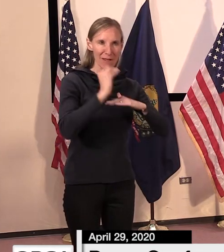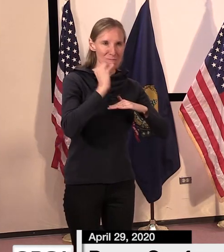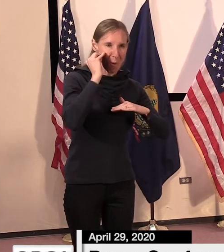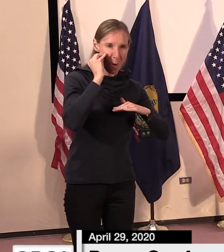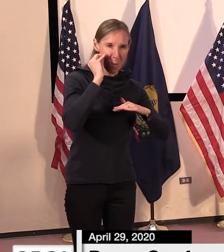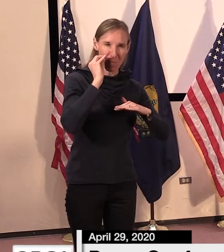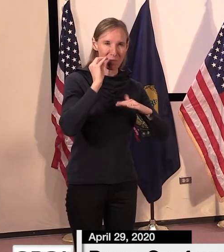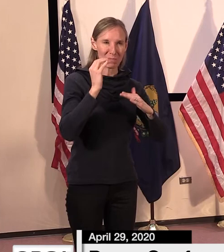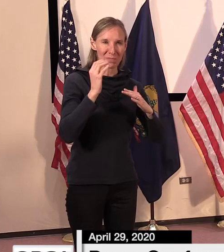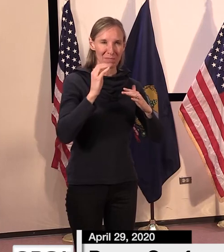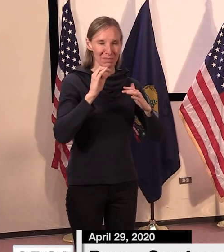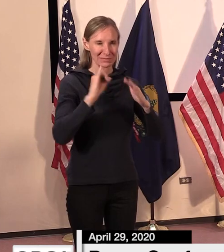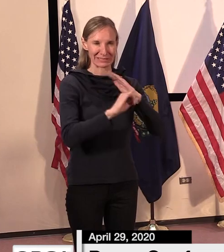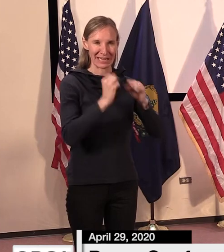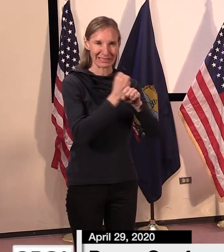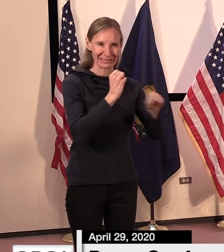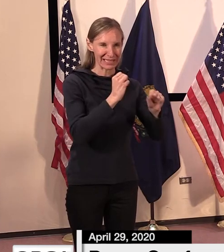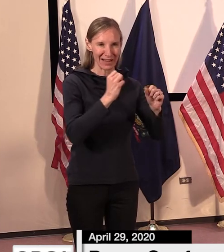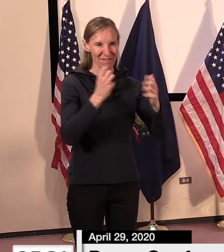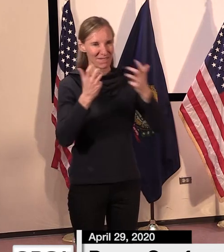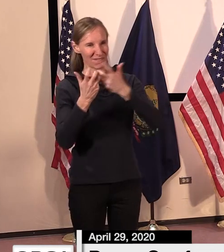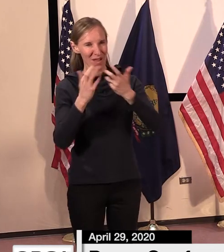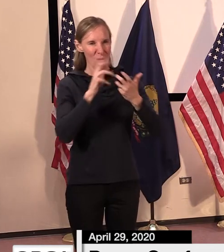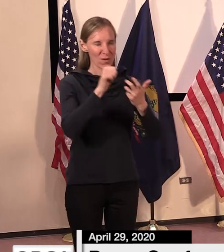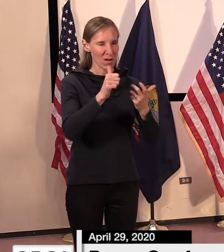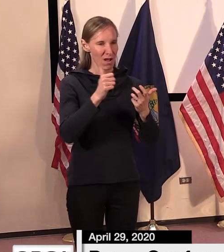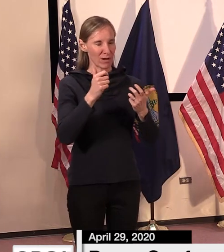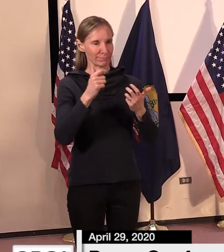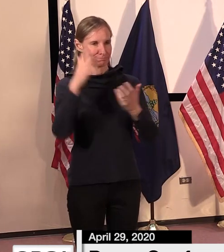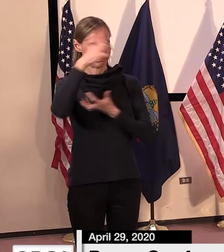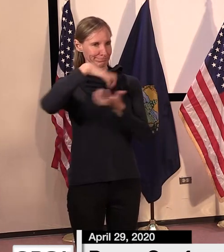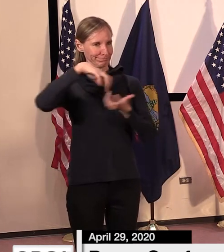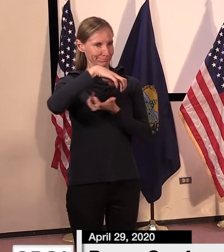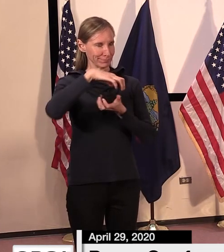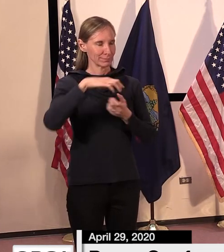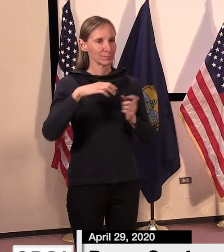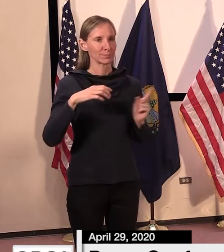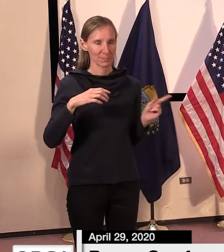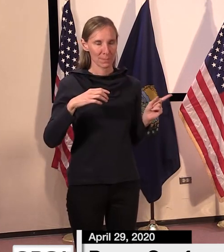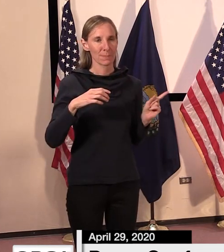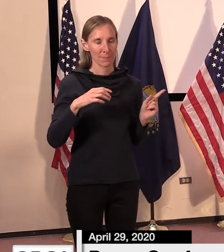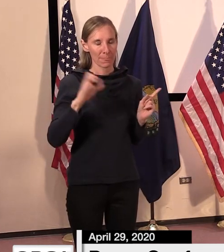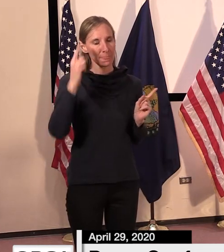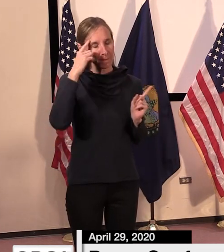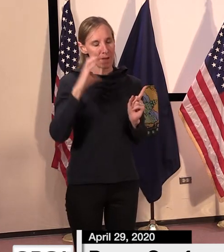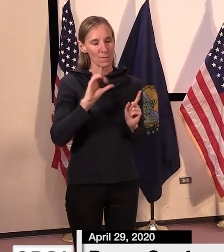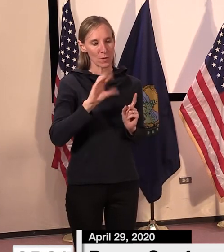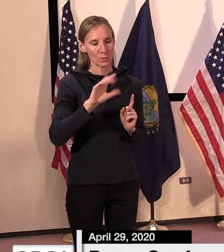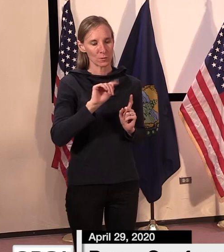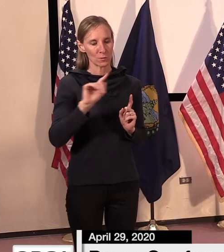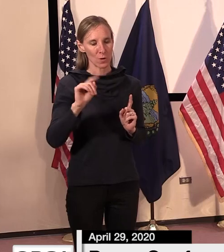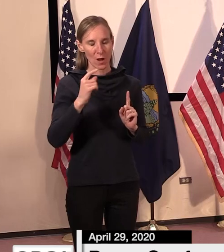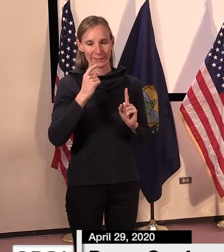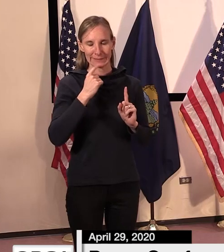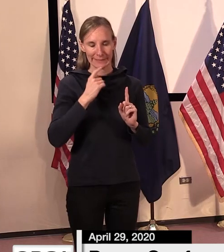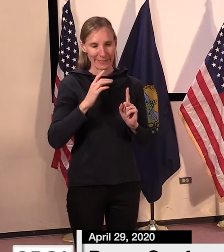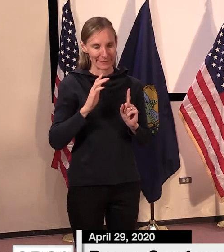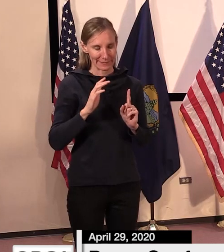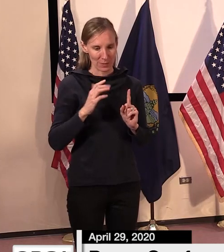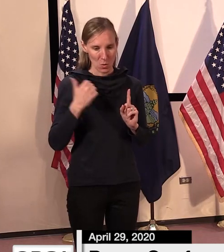again, that was something that we came to the conclusion late. We had started at whatever it